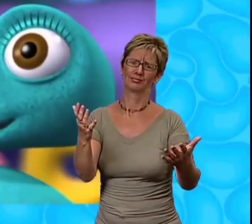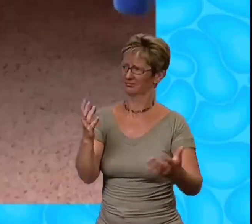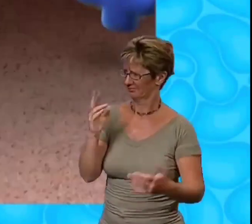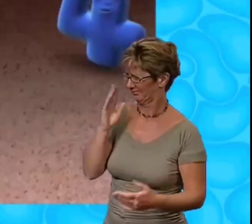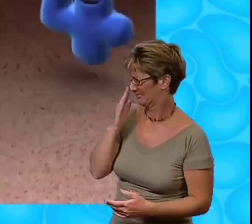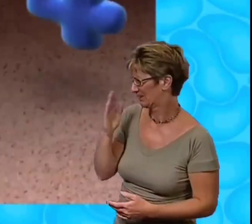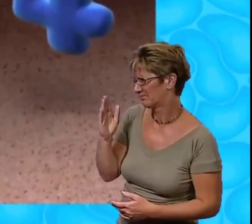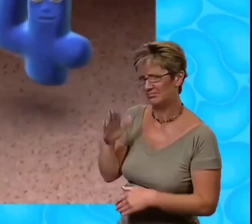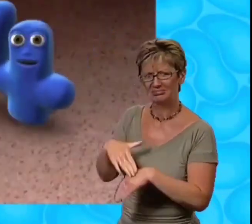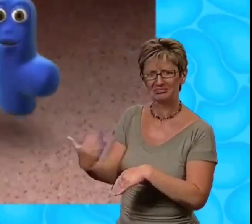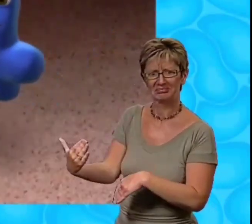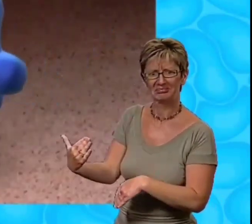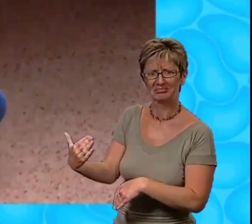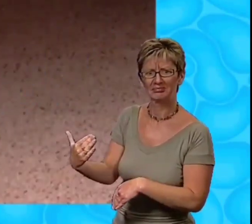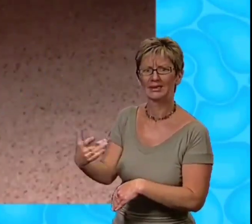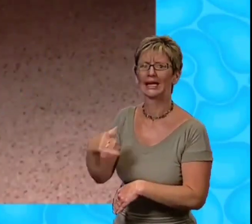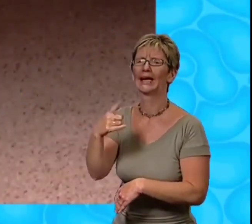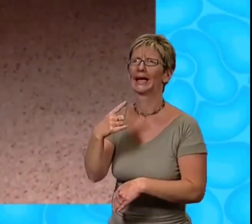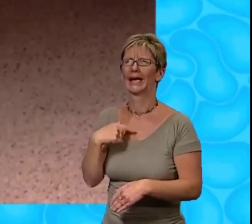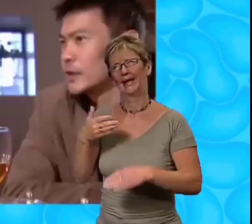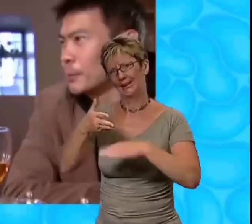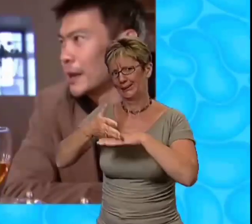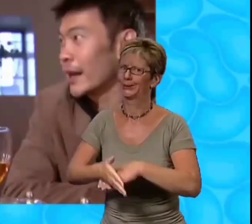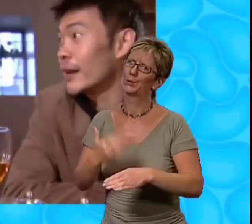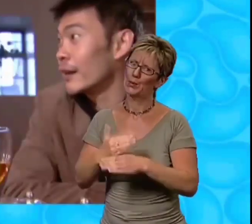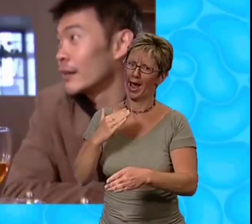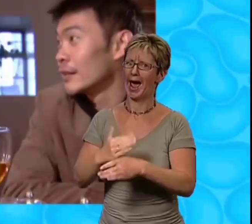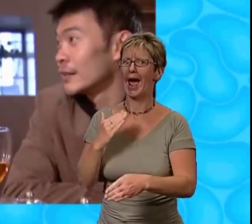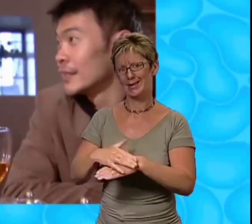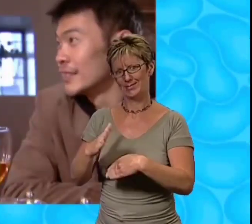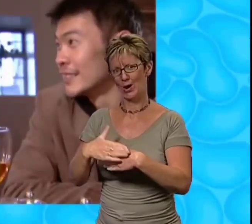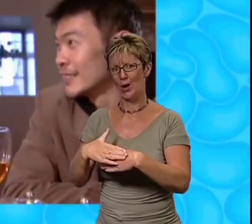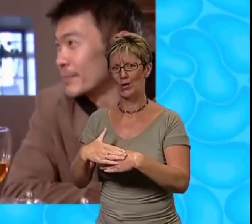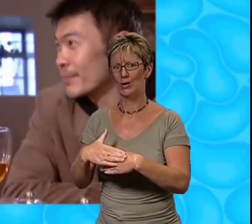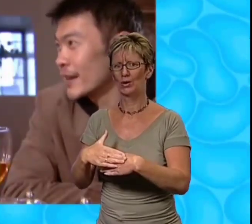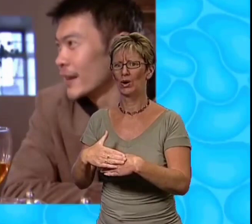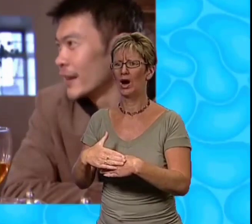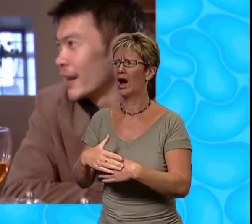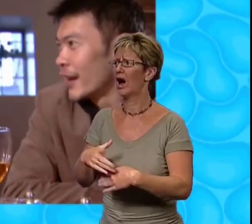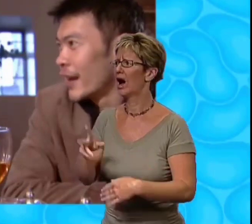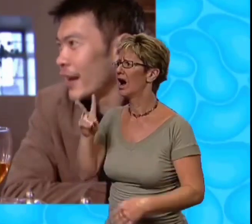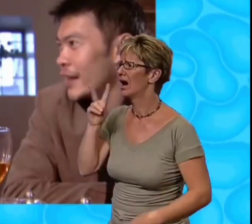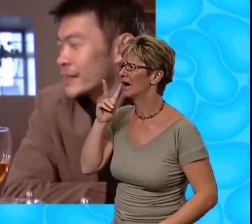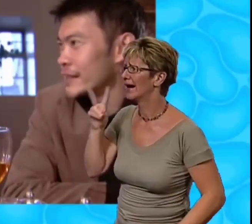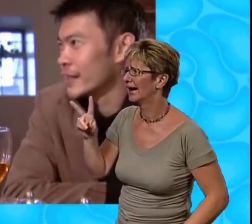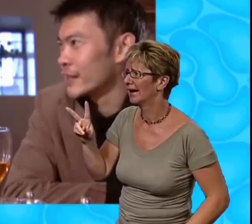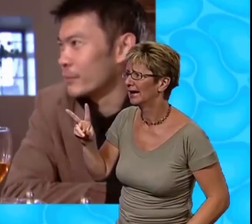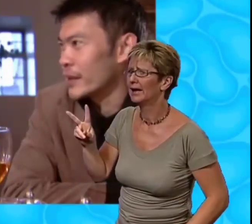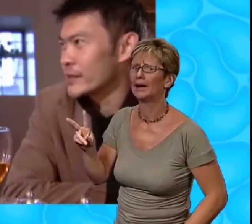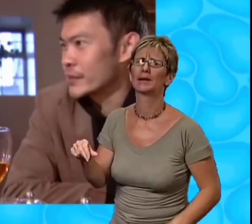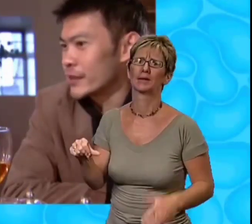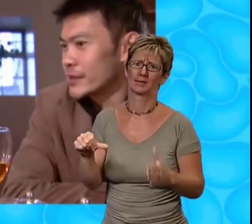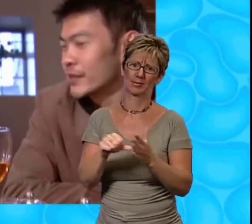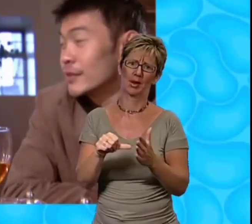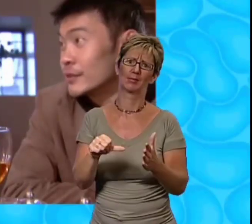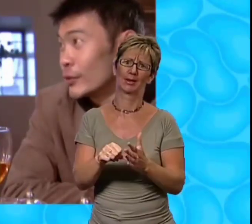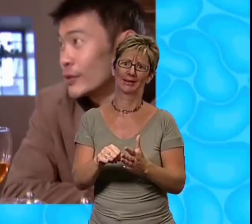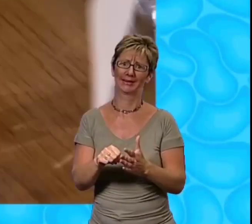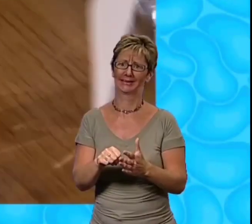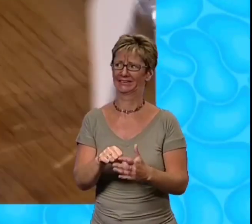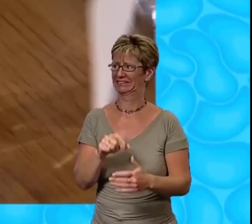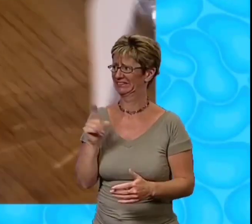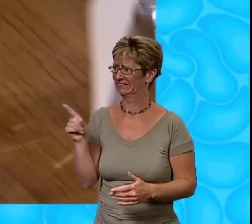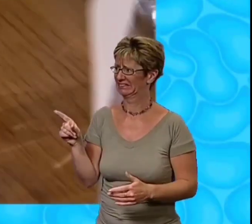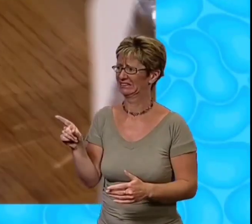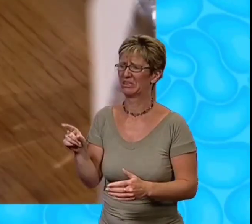mind. Okay, another job to do. Oh no, I can see what's causing all the trouble.